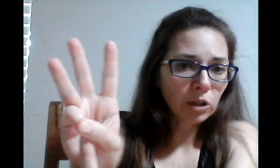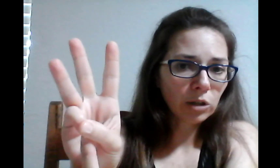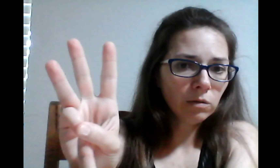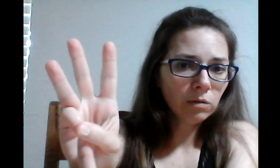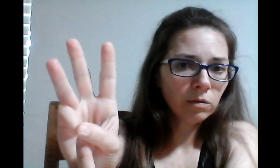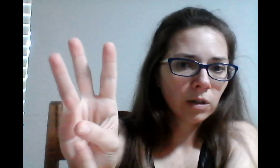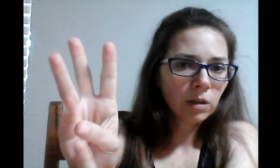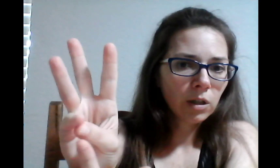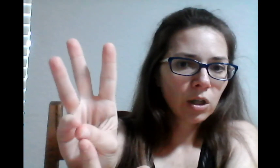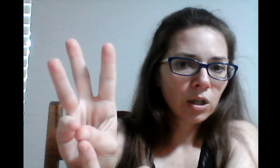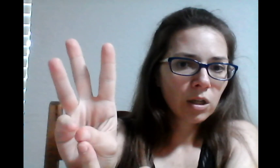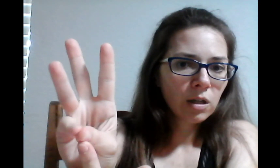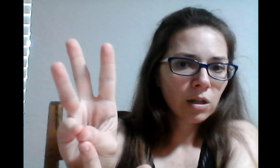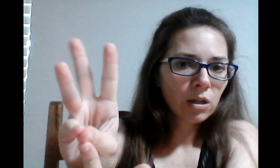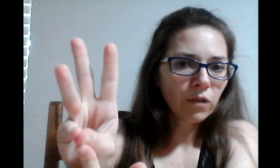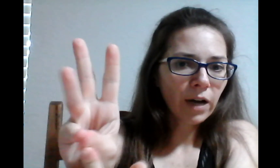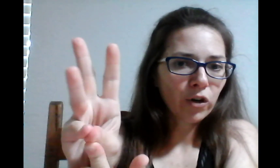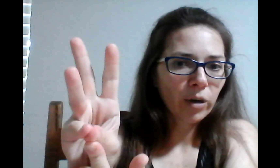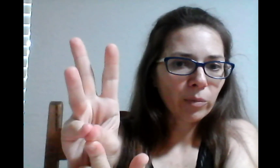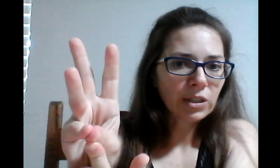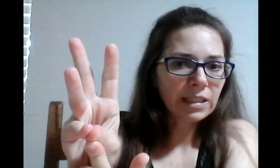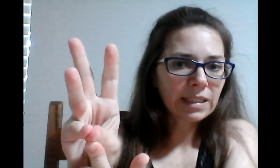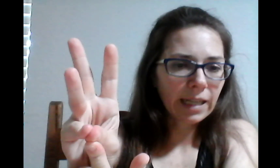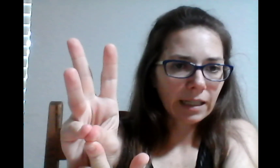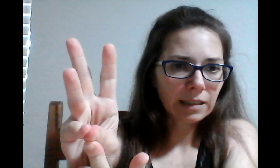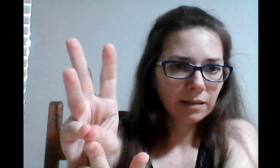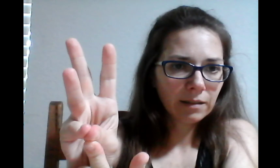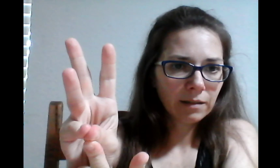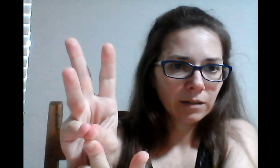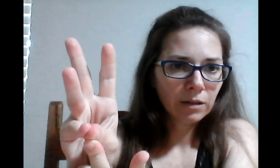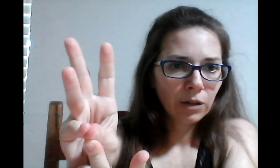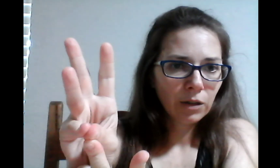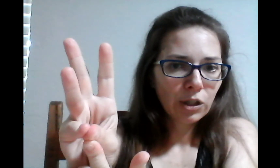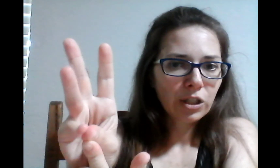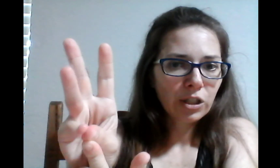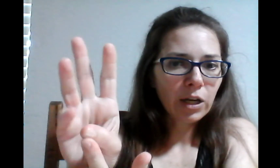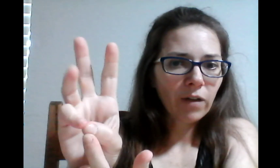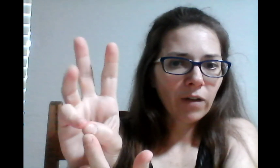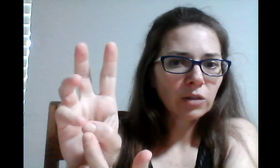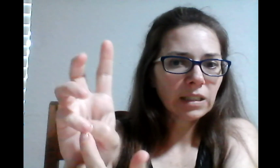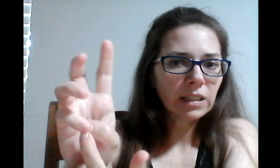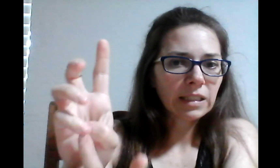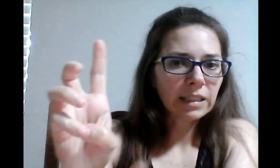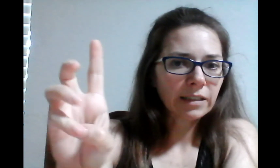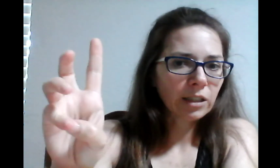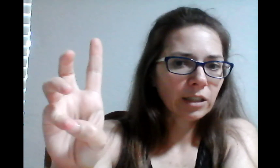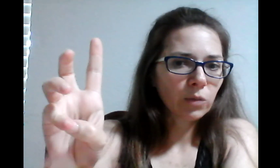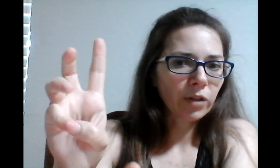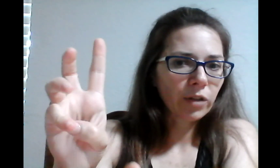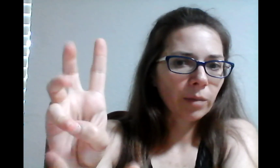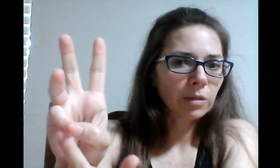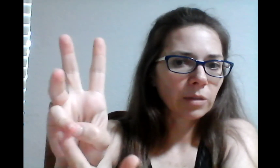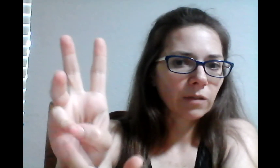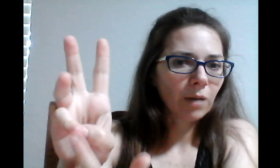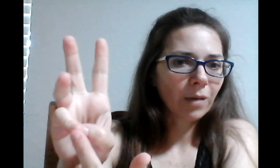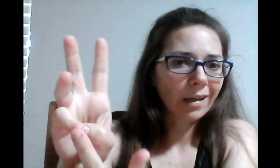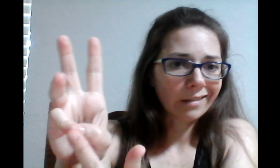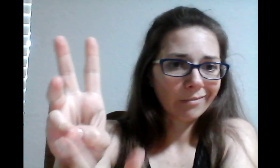W, you've got your number 6. Yeah, I've also seen 6 like this where your thumb comes at the top. Again, my